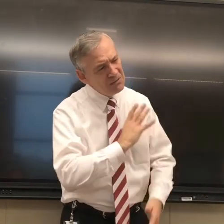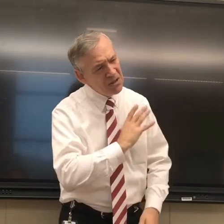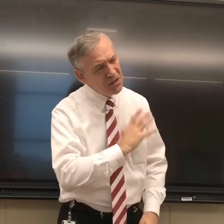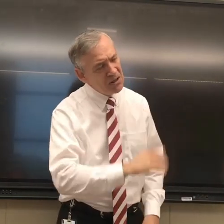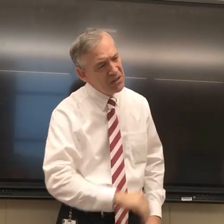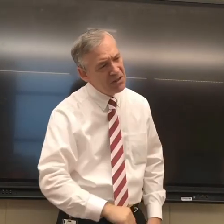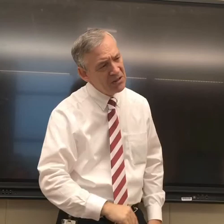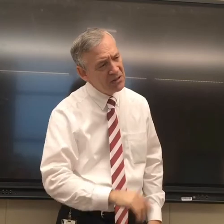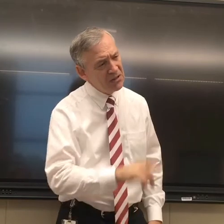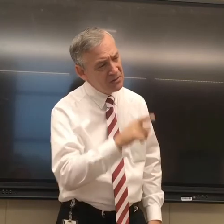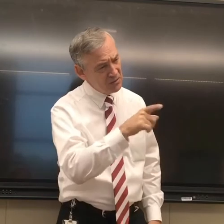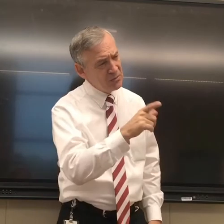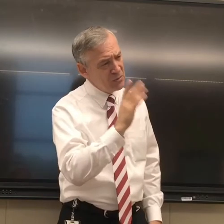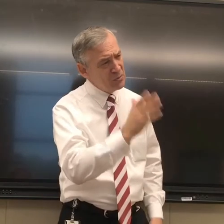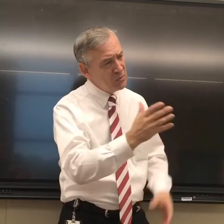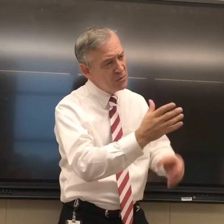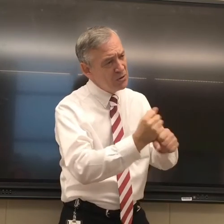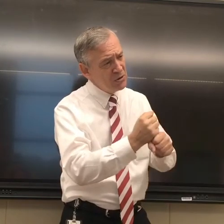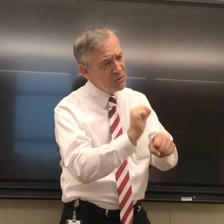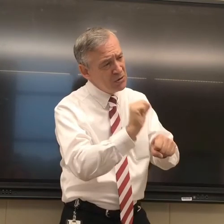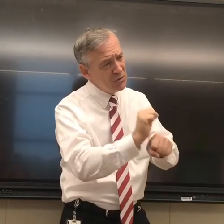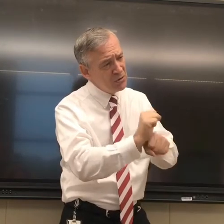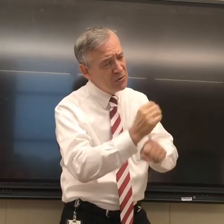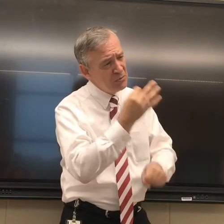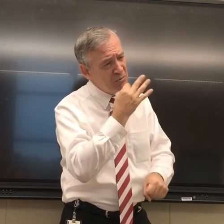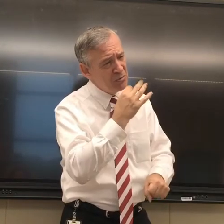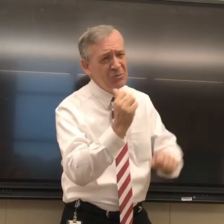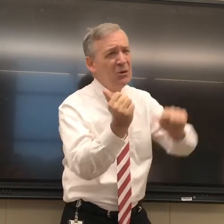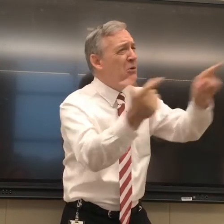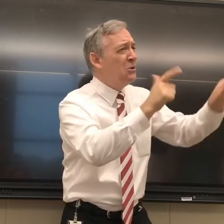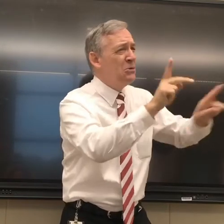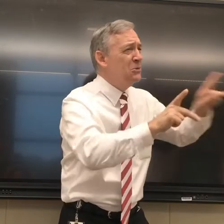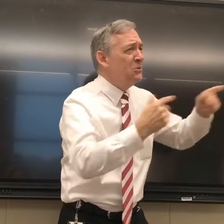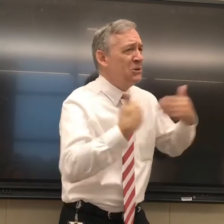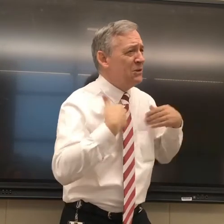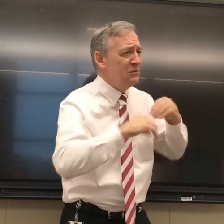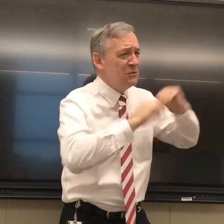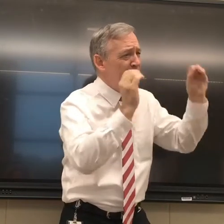You'll get something. Everybody out of work now. You know that.